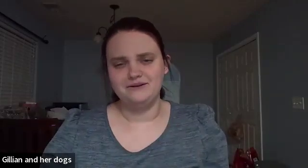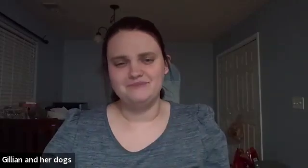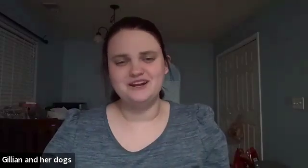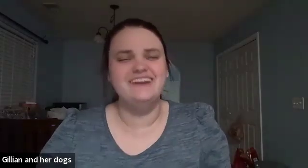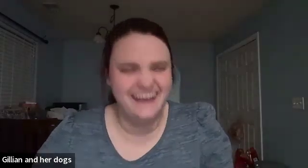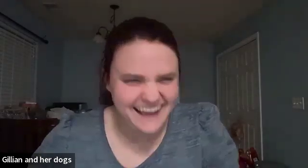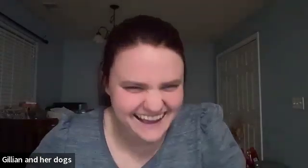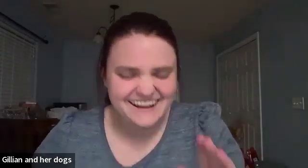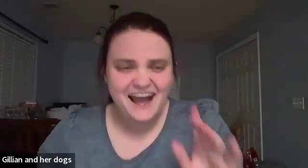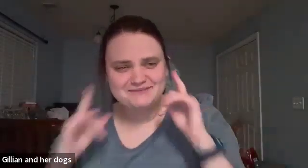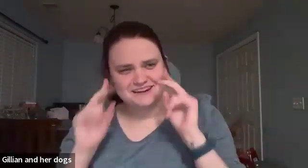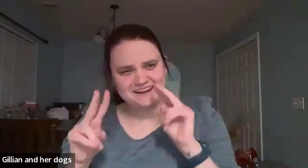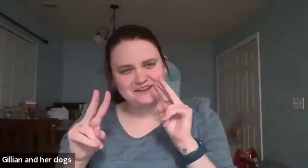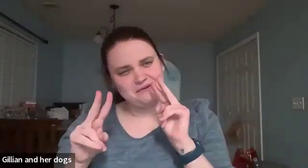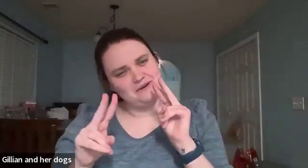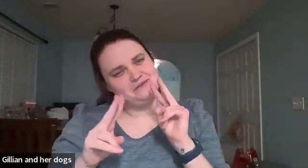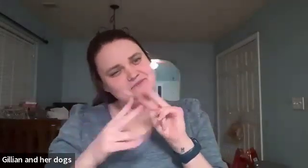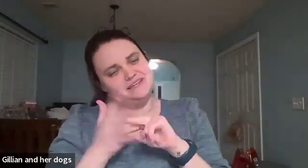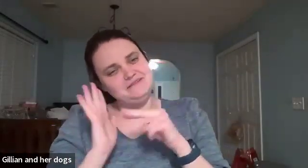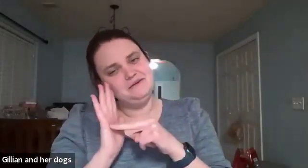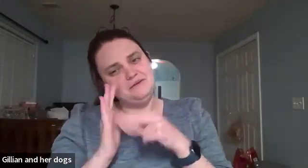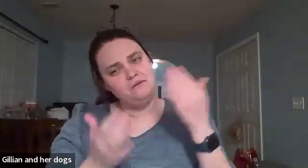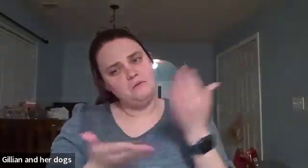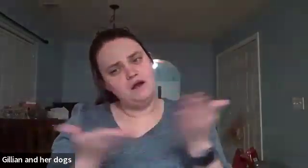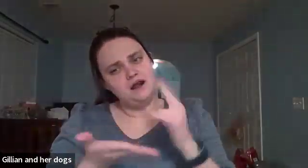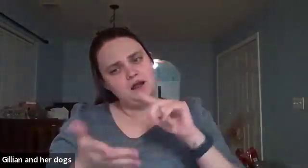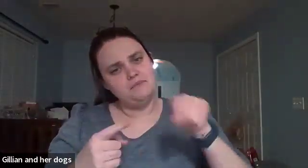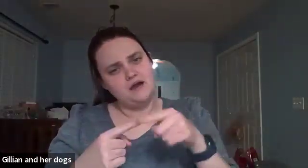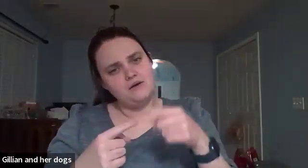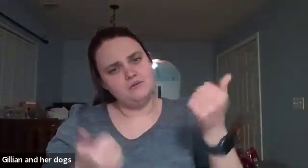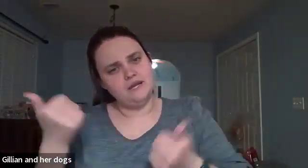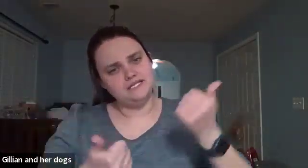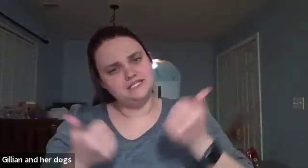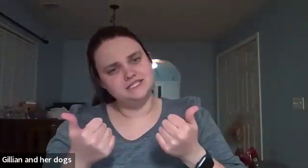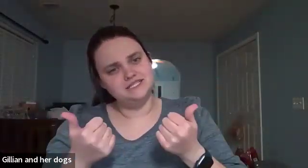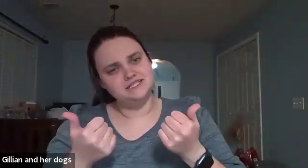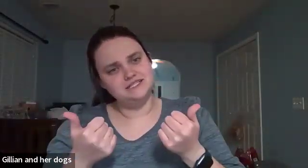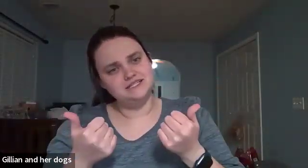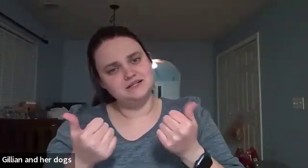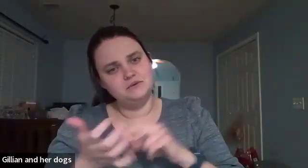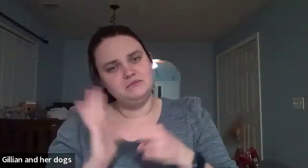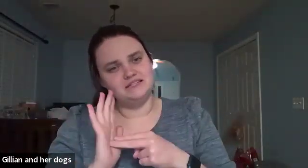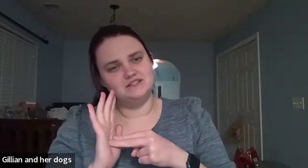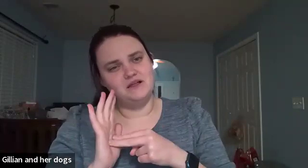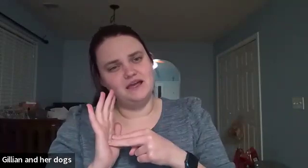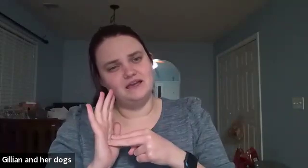girl, I'm trying to, I'm staring at that going, what about which? What do you mean? So